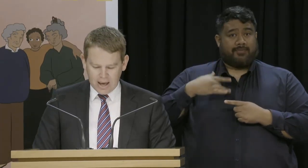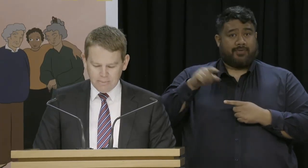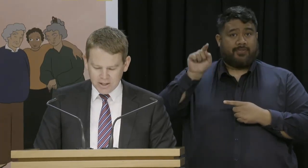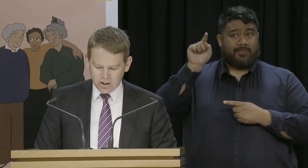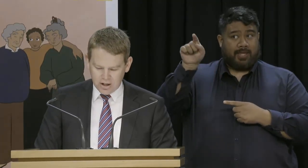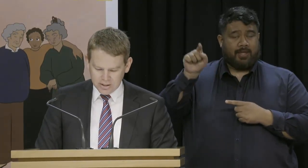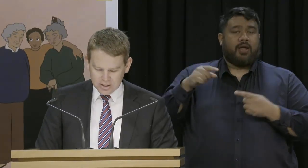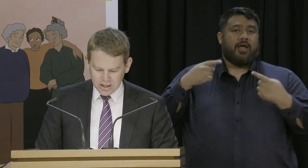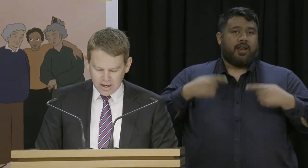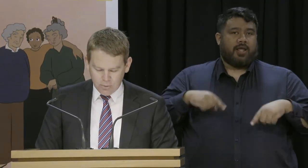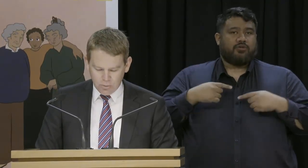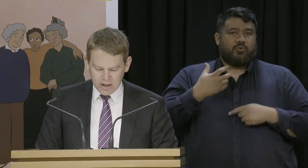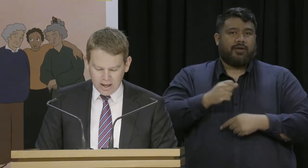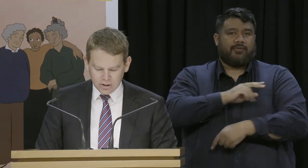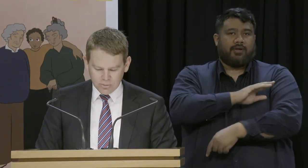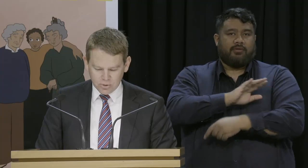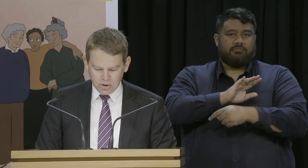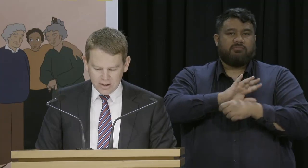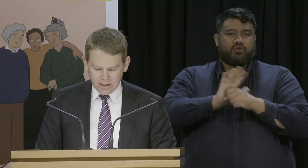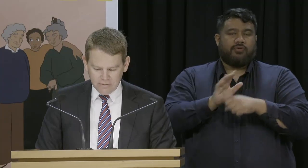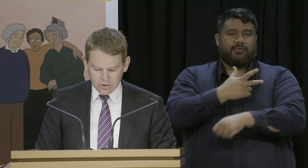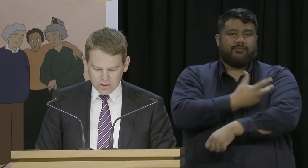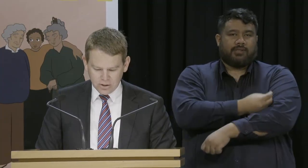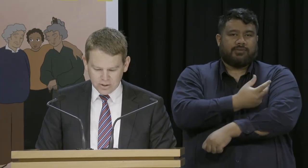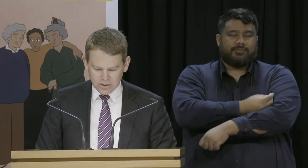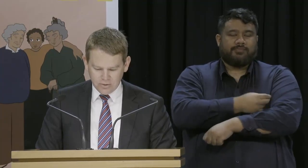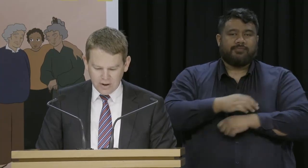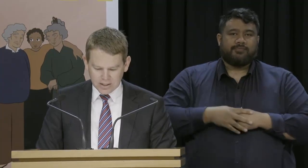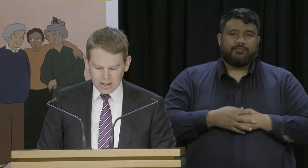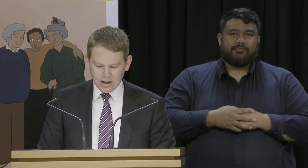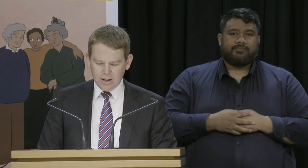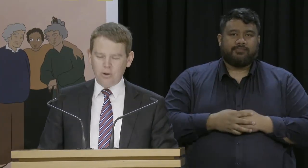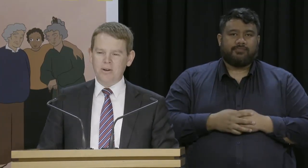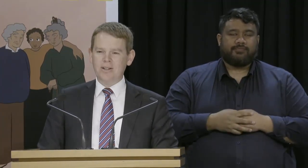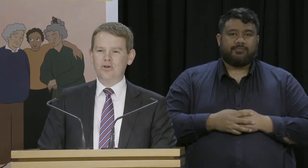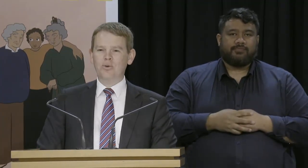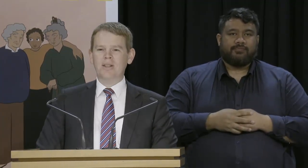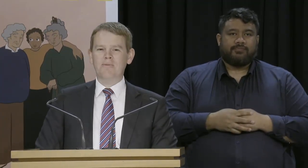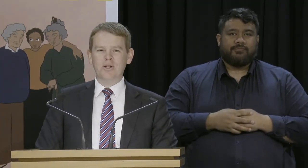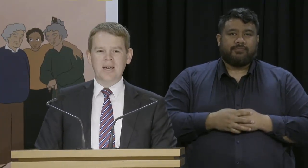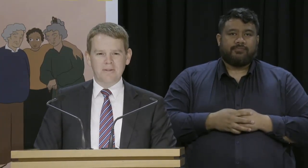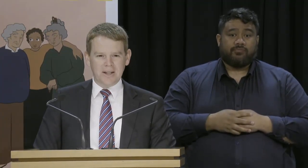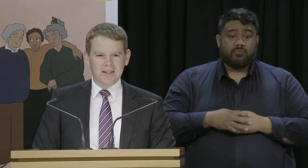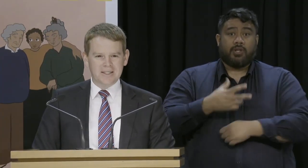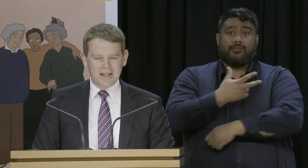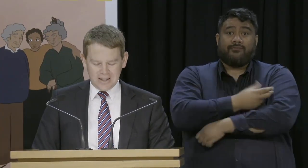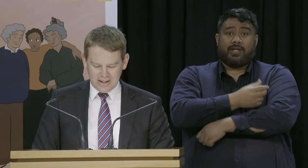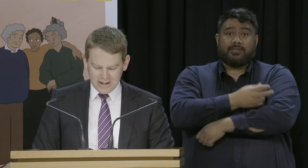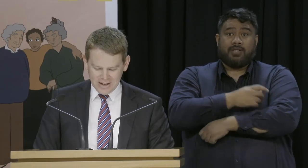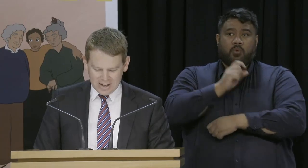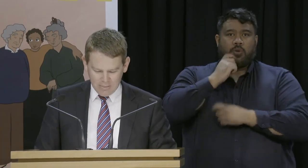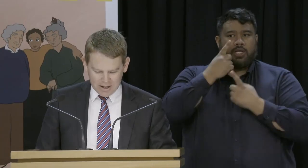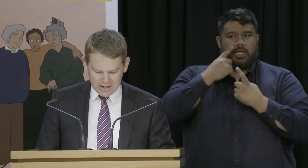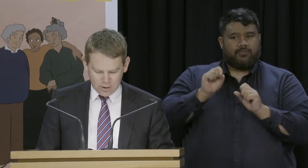Chatham and Pitt Islands will be eligible to get their first doses of the vaccine. They'll be storing them very carefully as they get